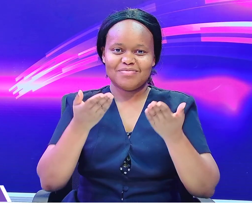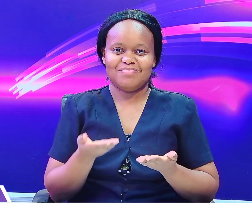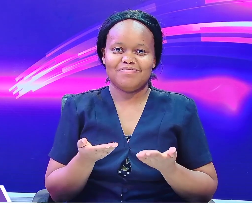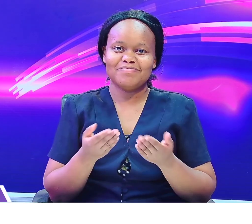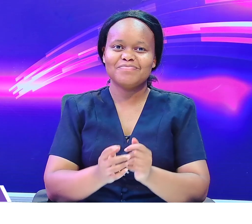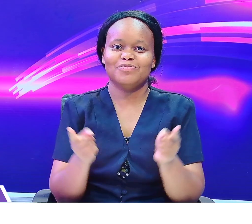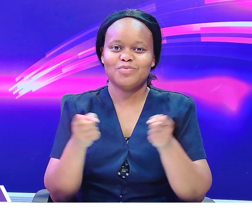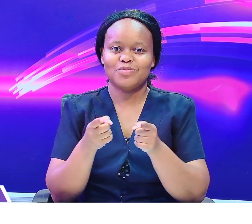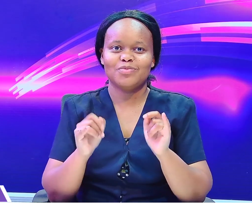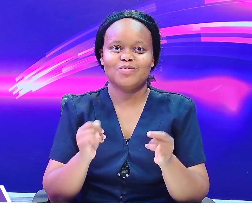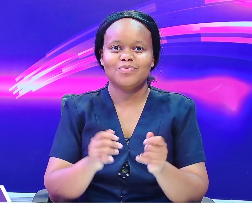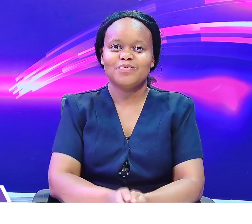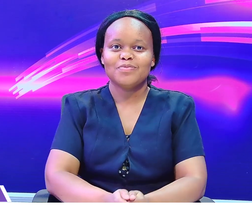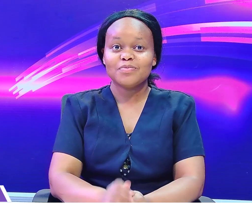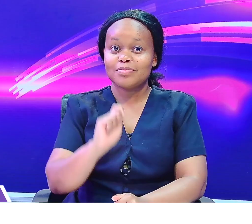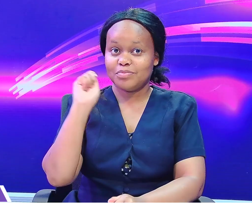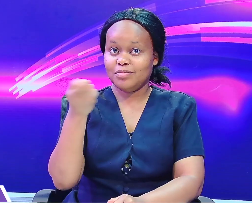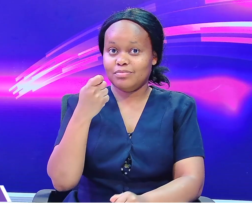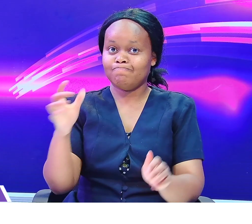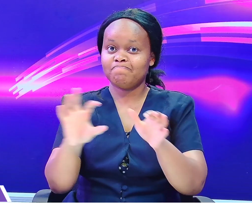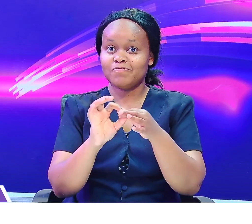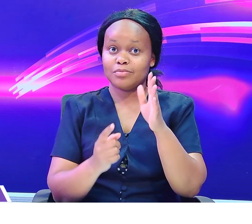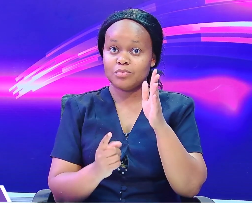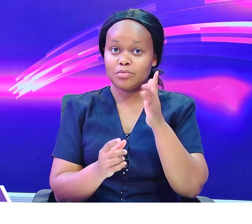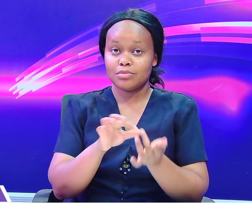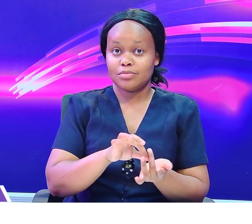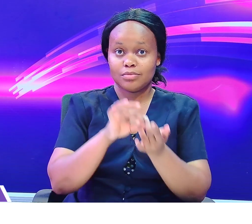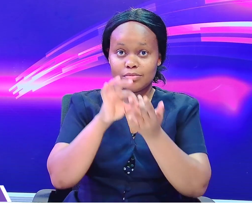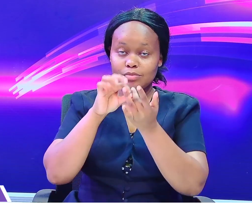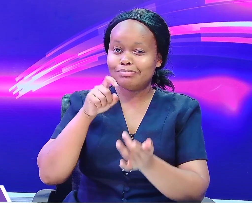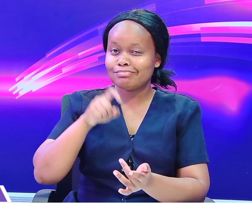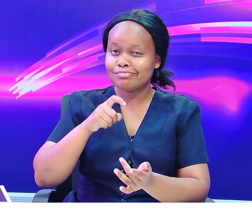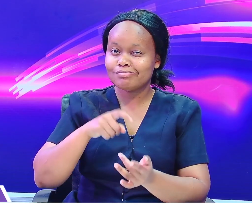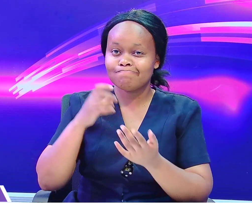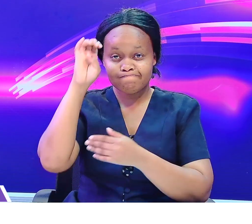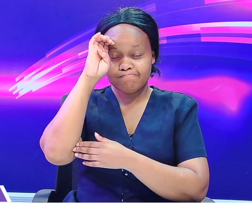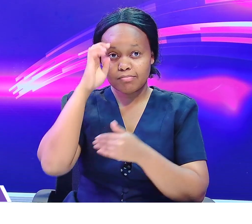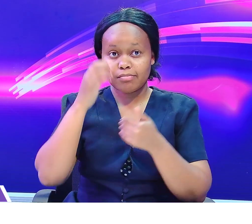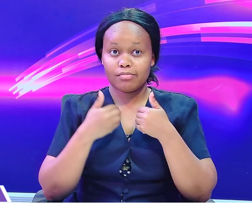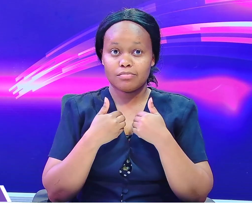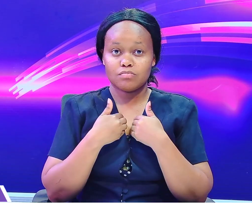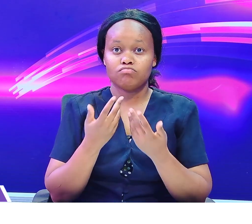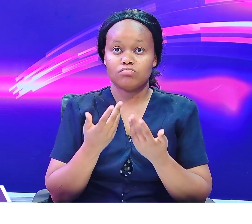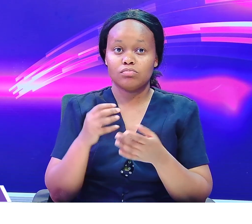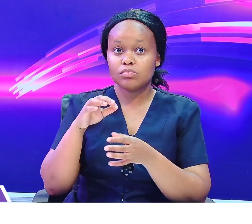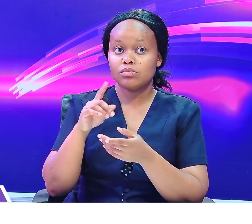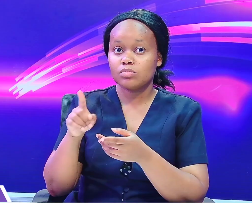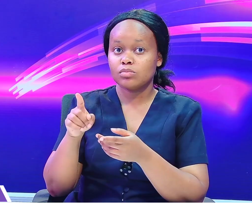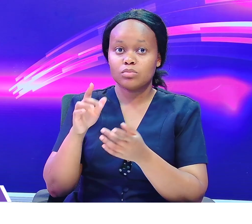interpreter voicing Esther Kendi. Welcome to the Brief News. The Kenya Union of Special Needs Educators has re-elected